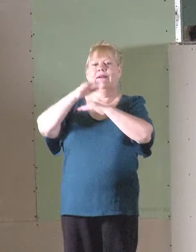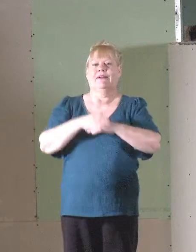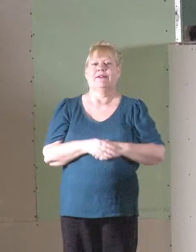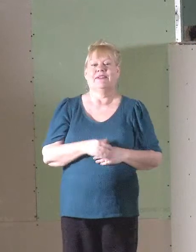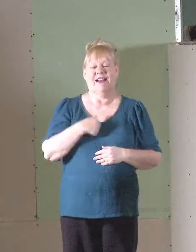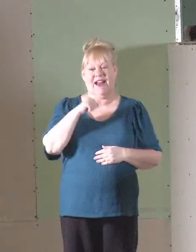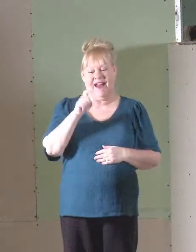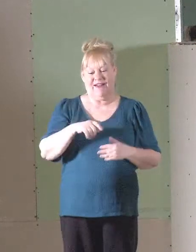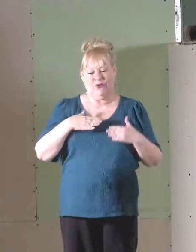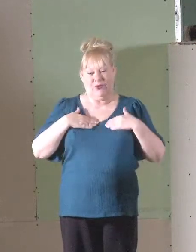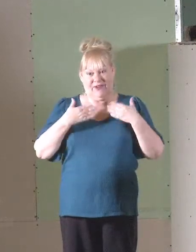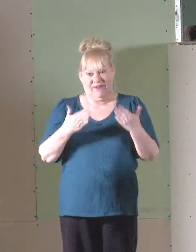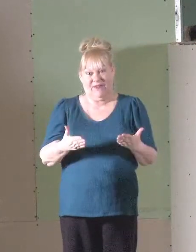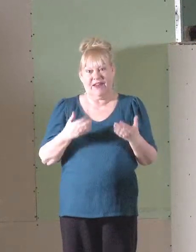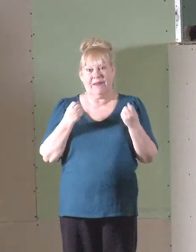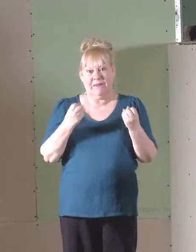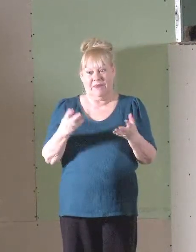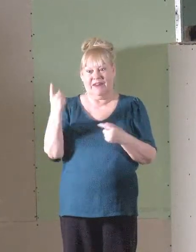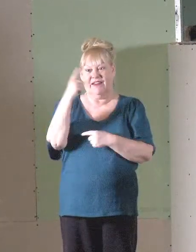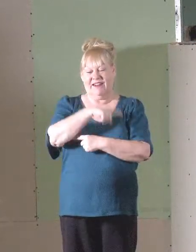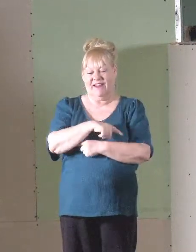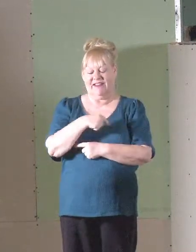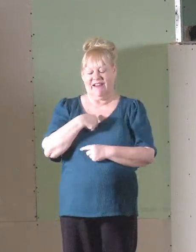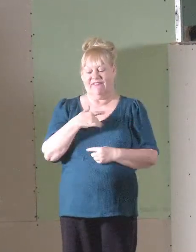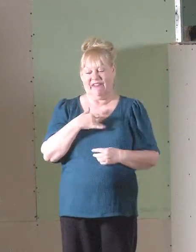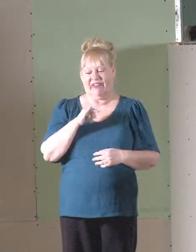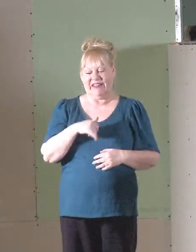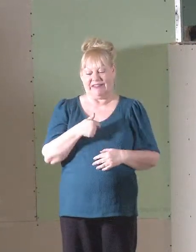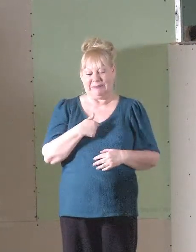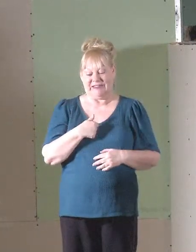And I have to confess to you, there are a lot of days when that's me.